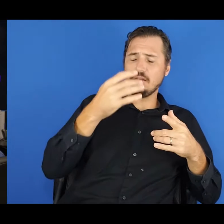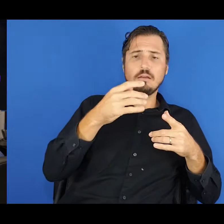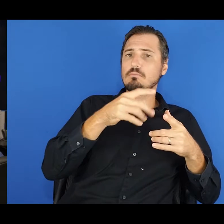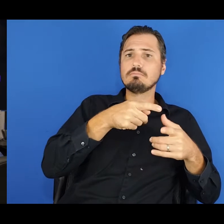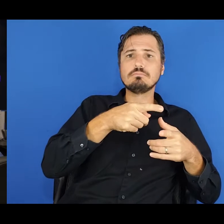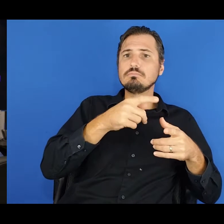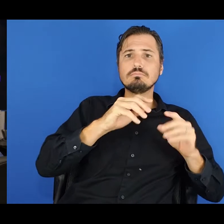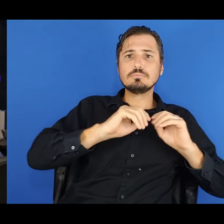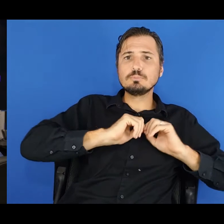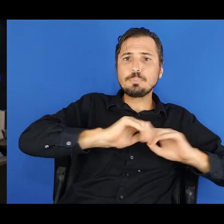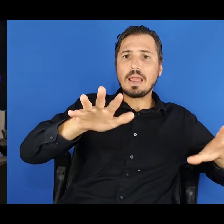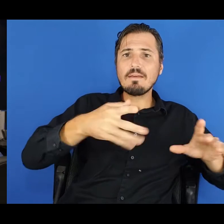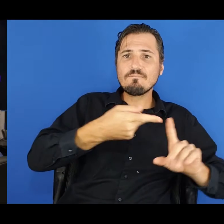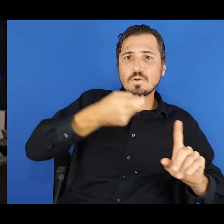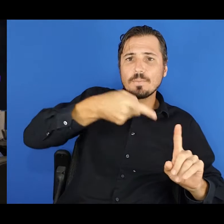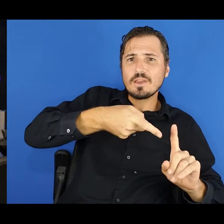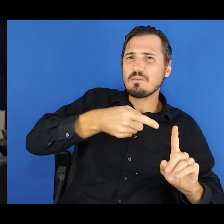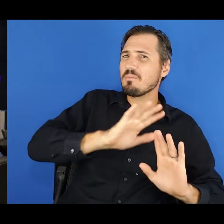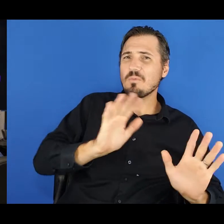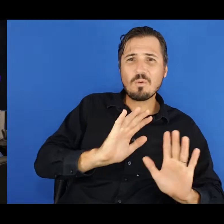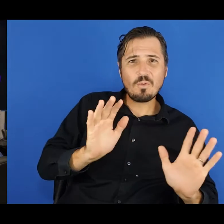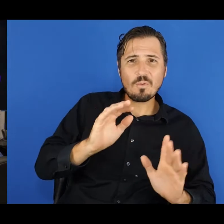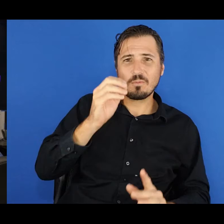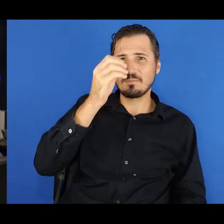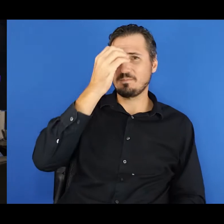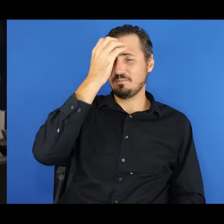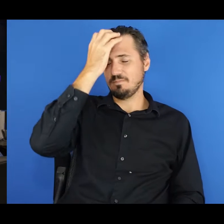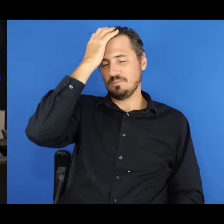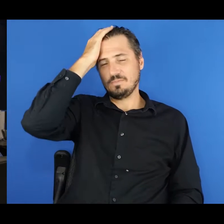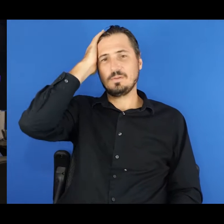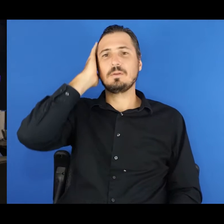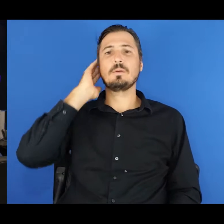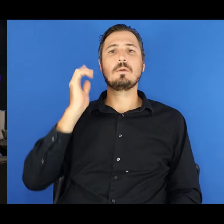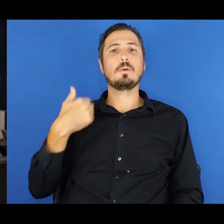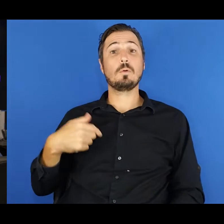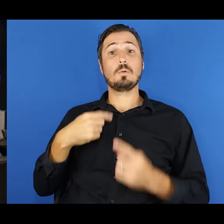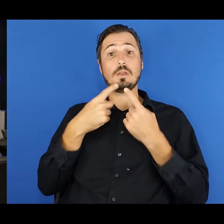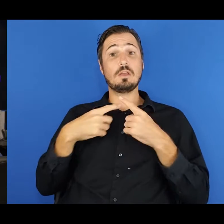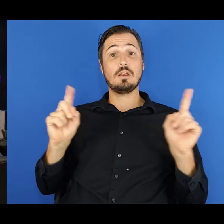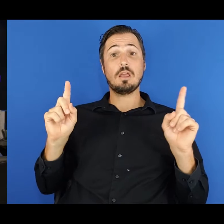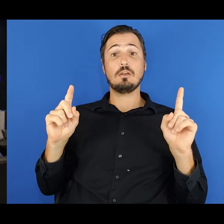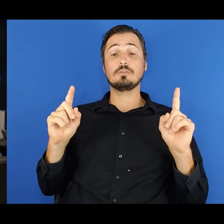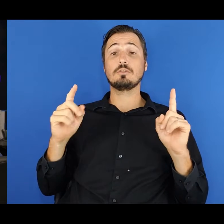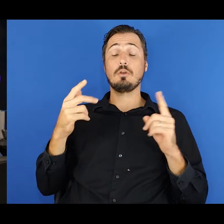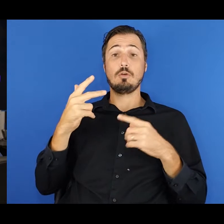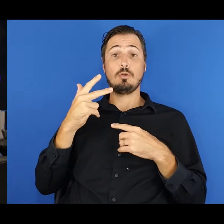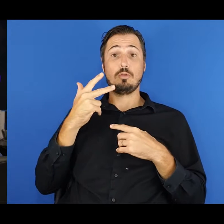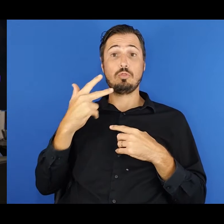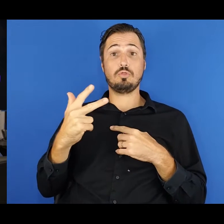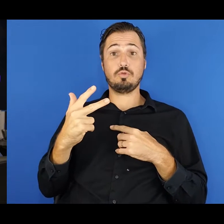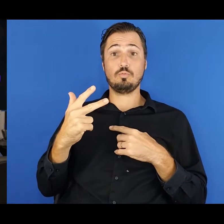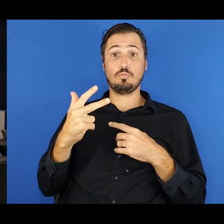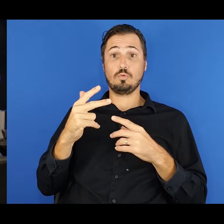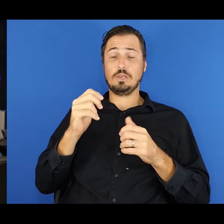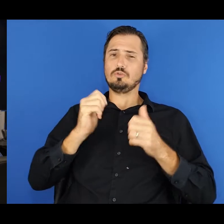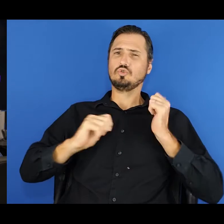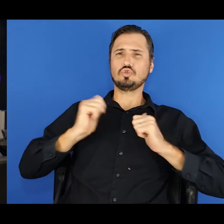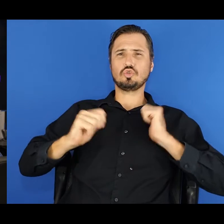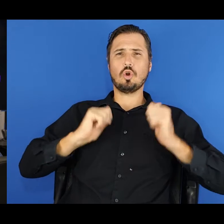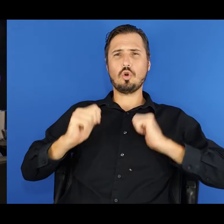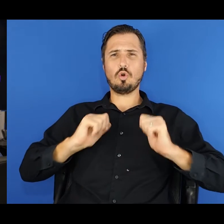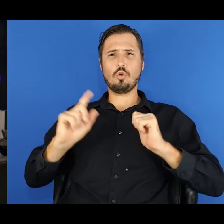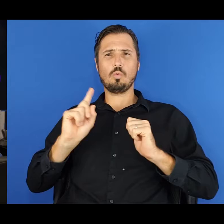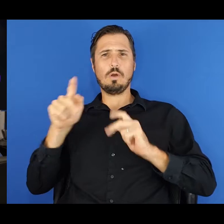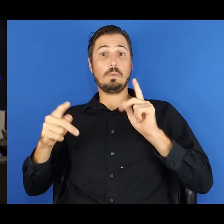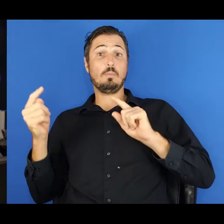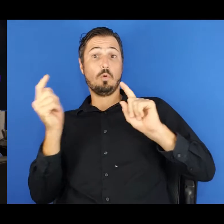cooperation. We also announced 3 performances that were attended by confirmed cases and at which we were